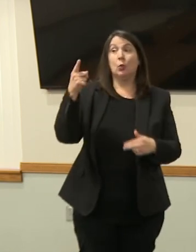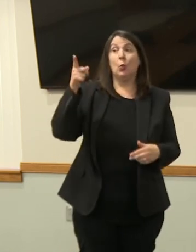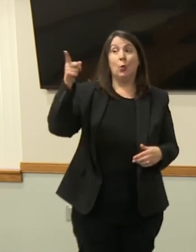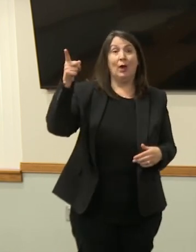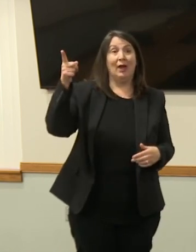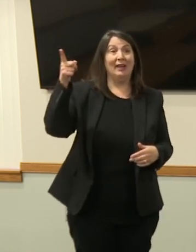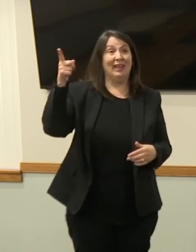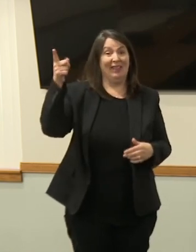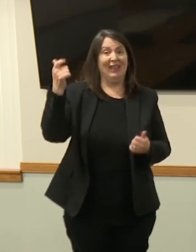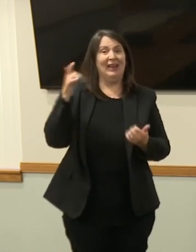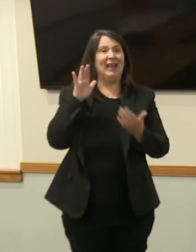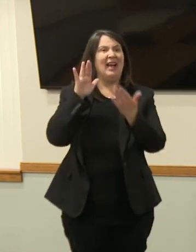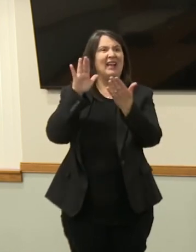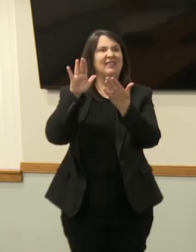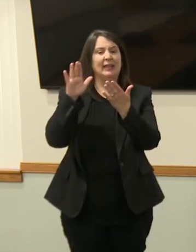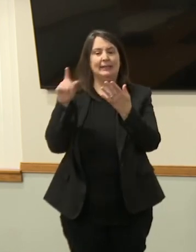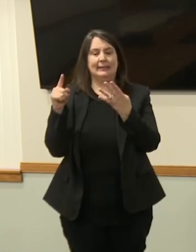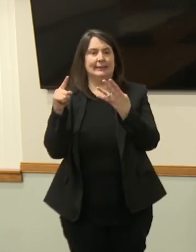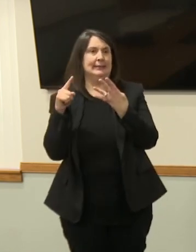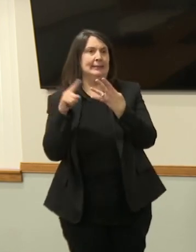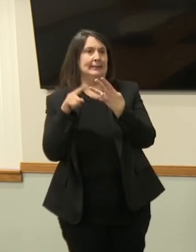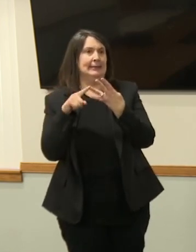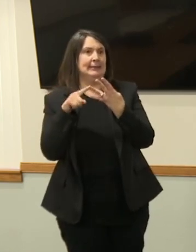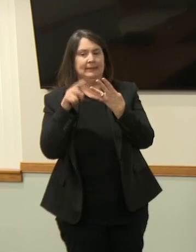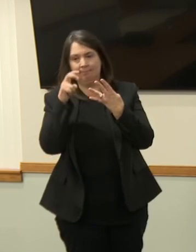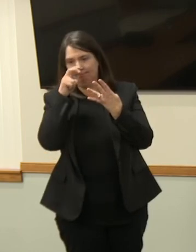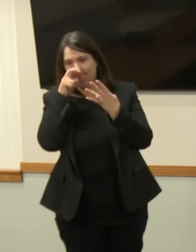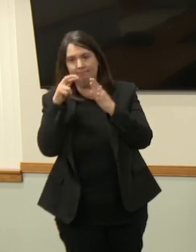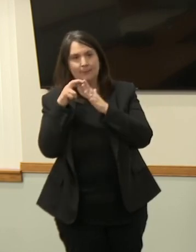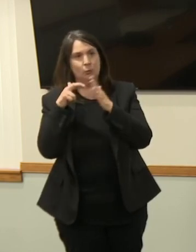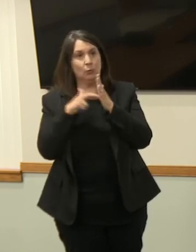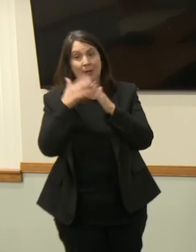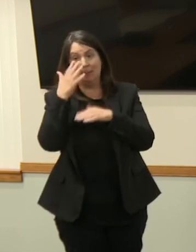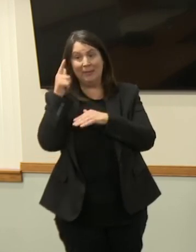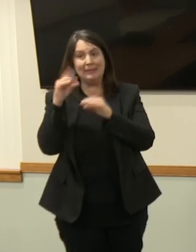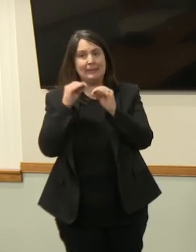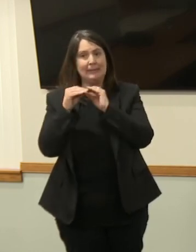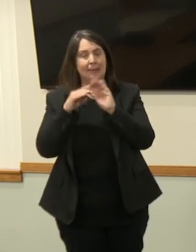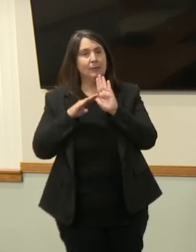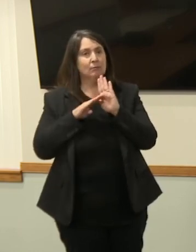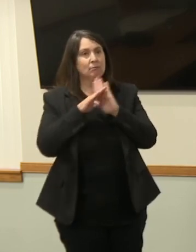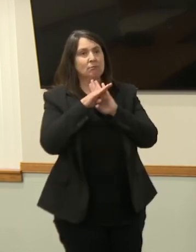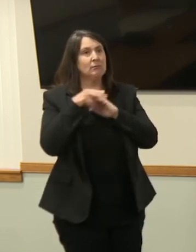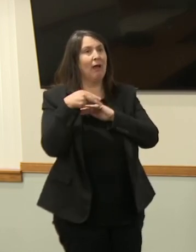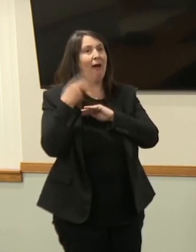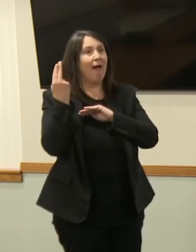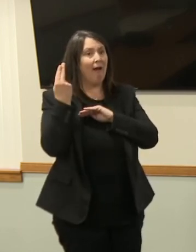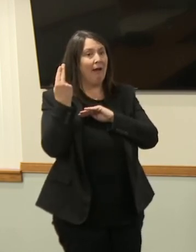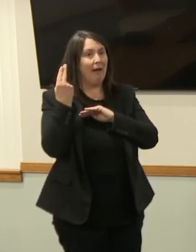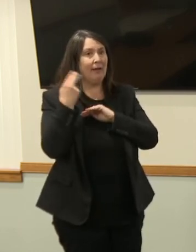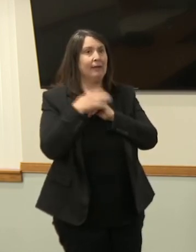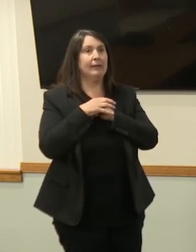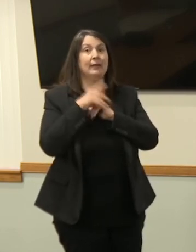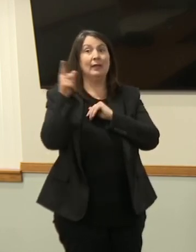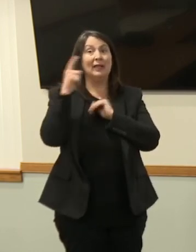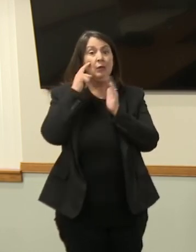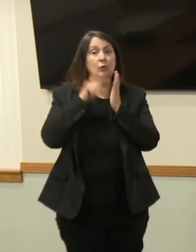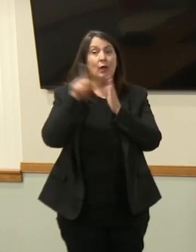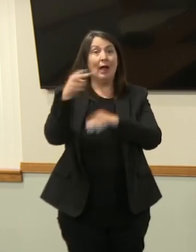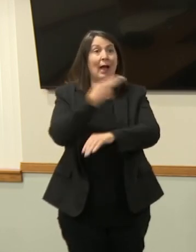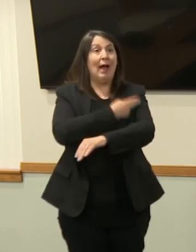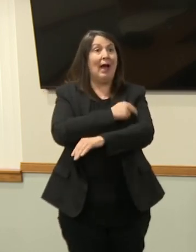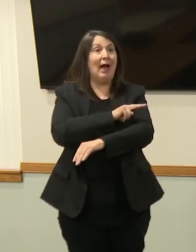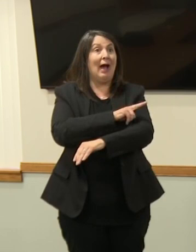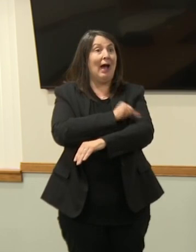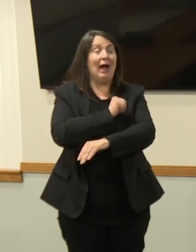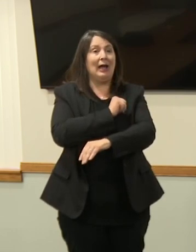2 mitigation because they're continuing to see that high positivity values. And now they're also seeing their hospital values, again,